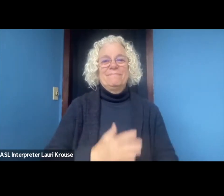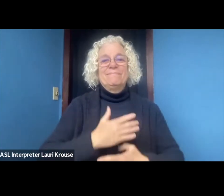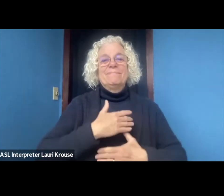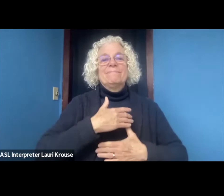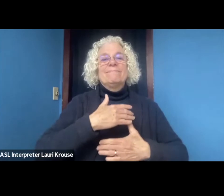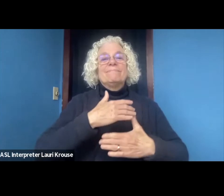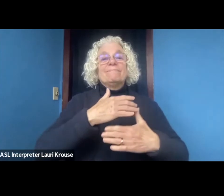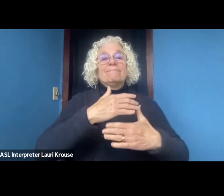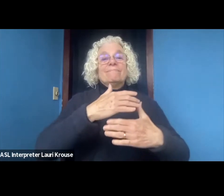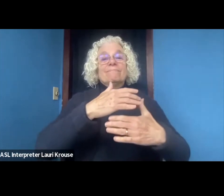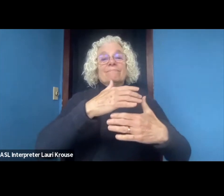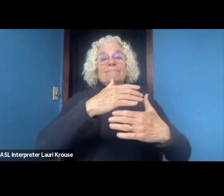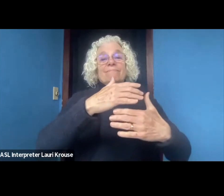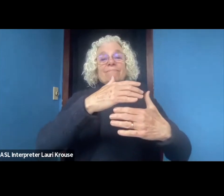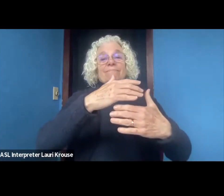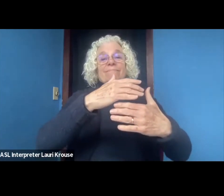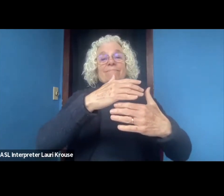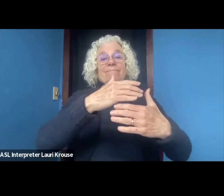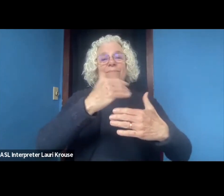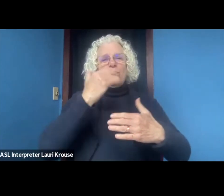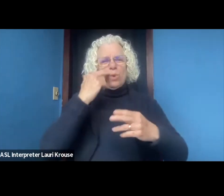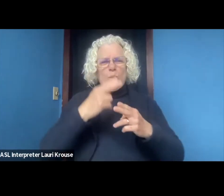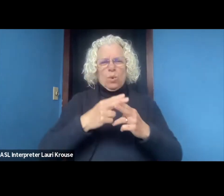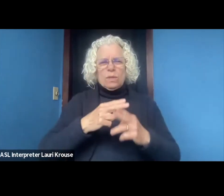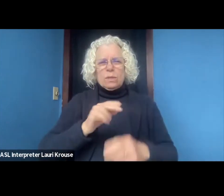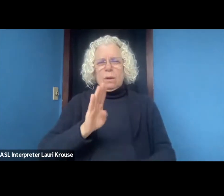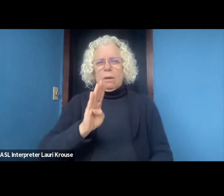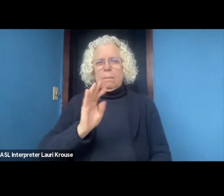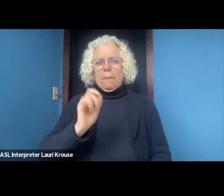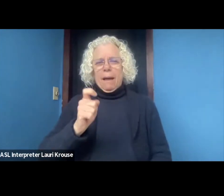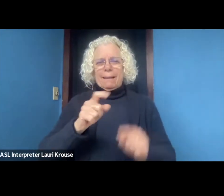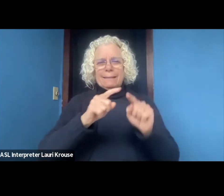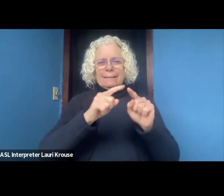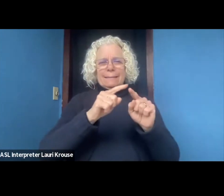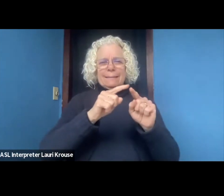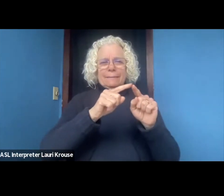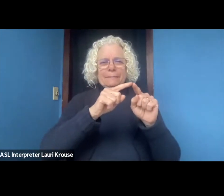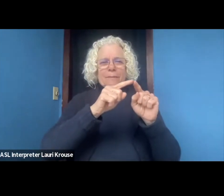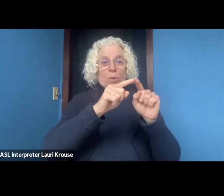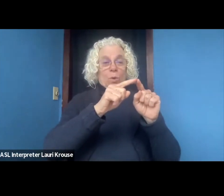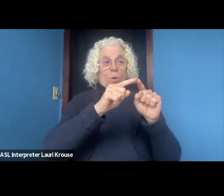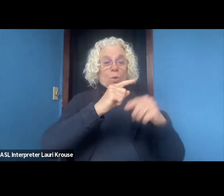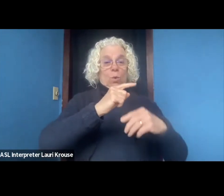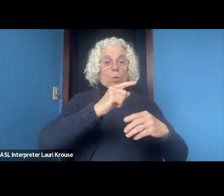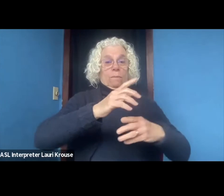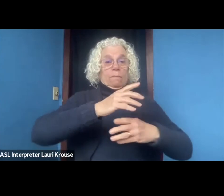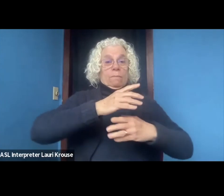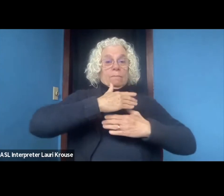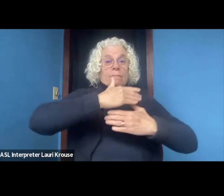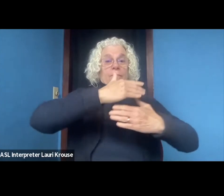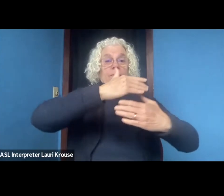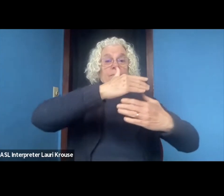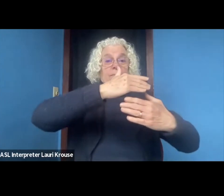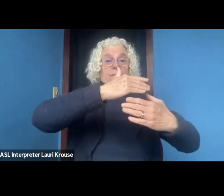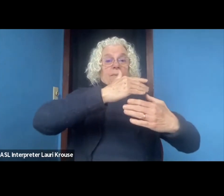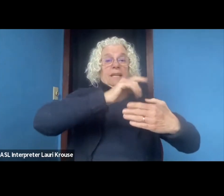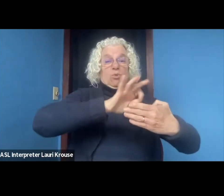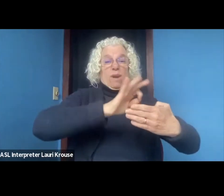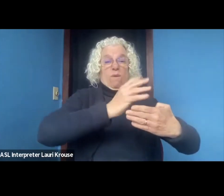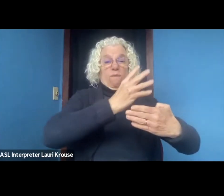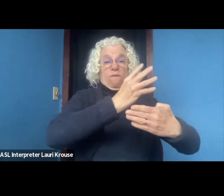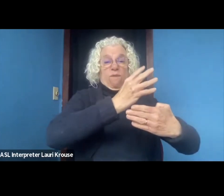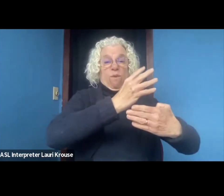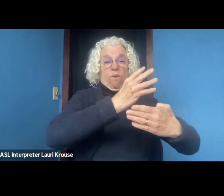I like to do the box breathing where you inhale 4 counts, and then you hold it for 4 counts, and then exhale